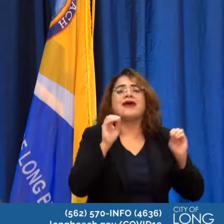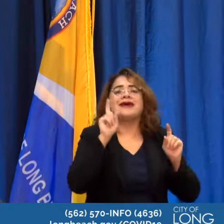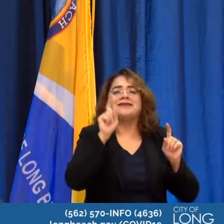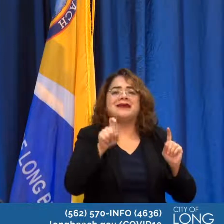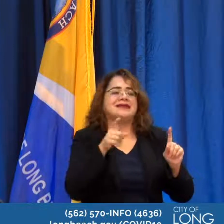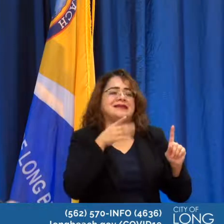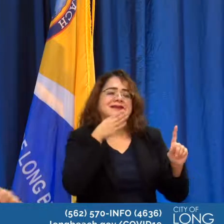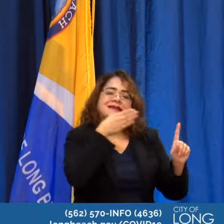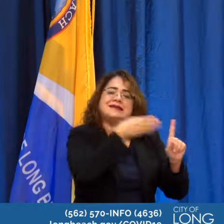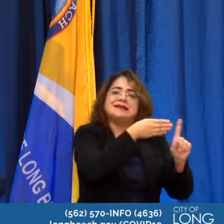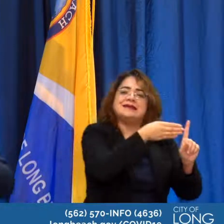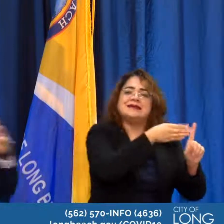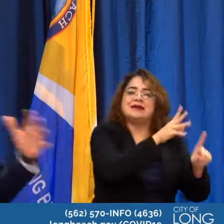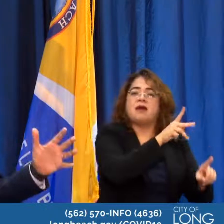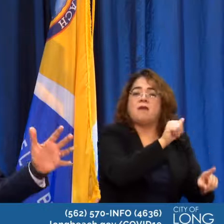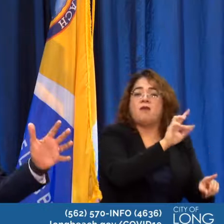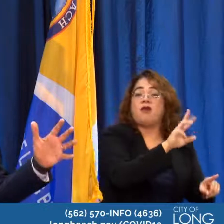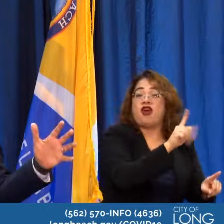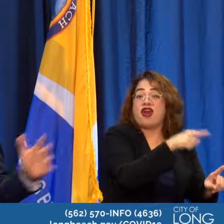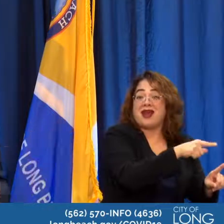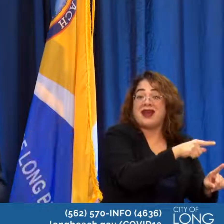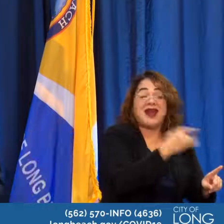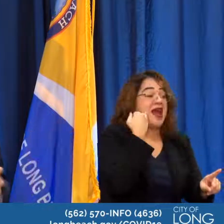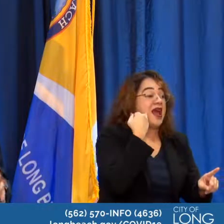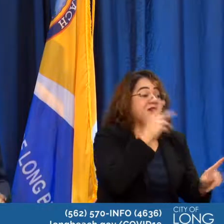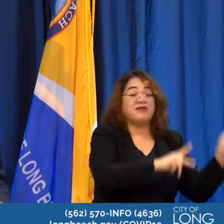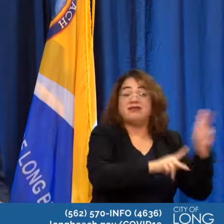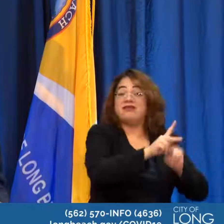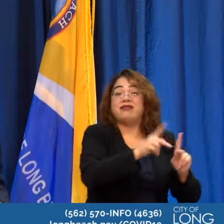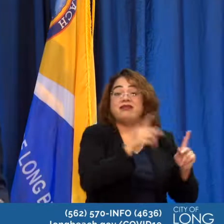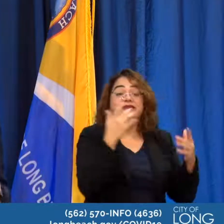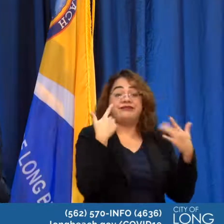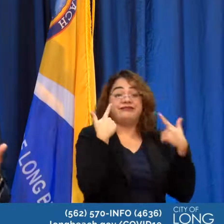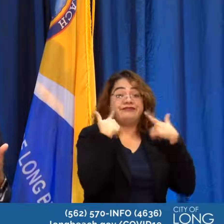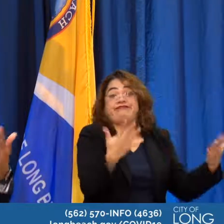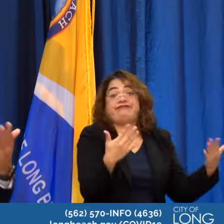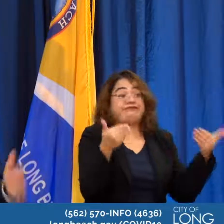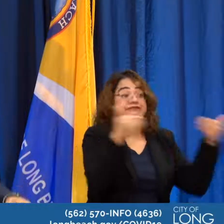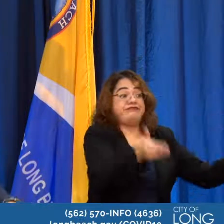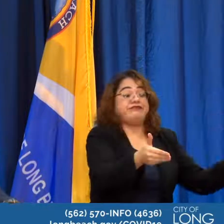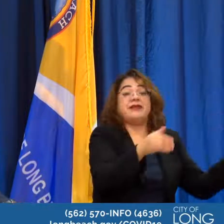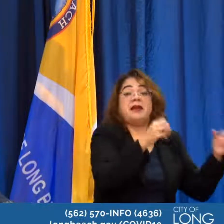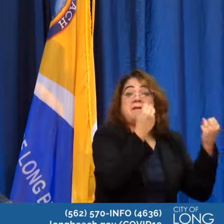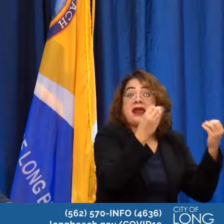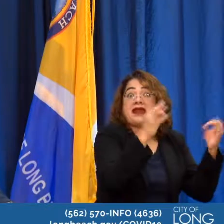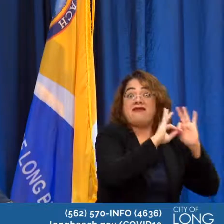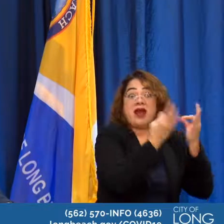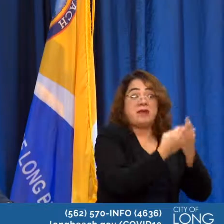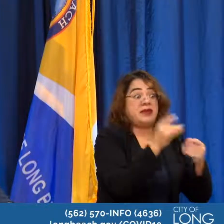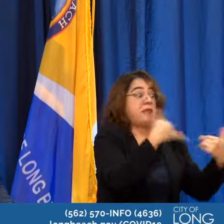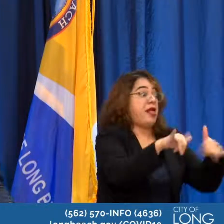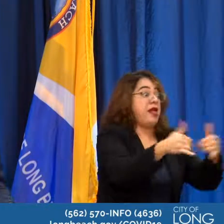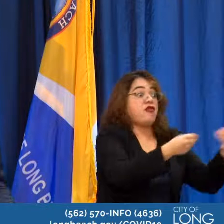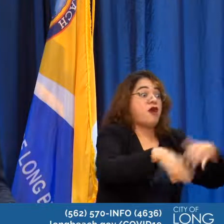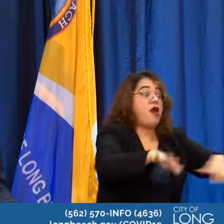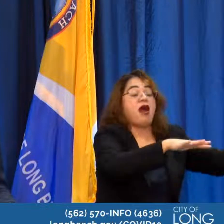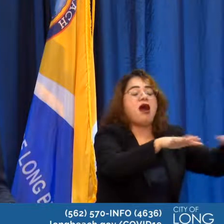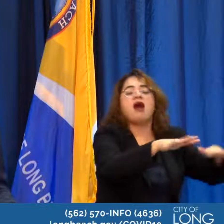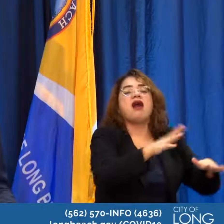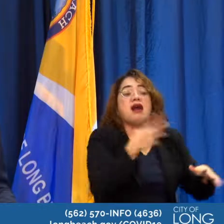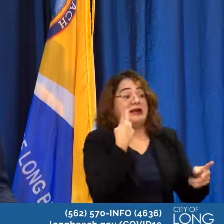to 2 families at once. We have large playground systems, and if that changes our health department, that's the decision the health department